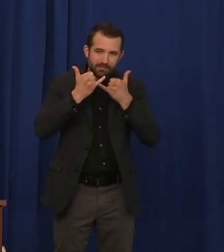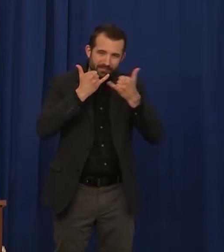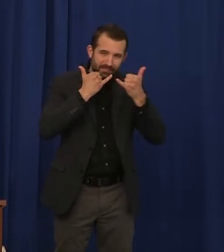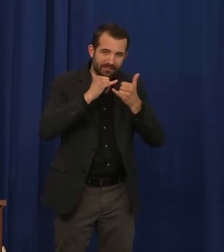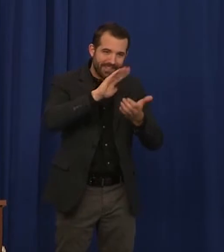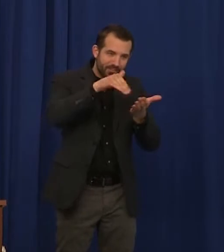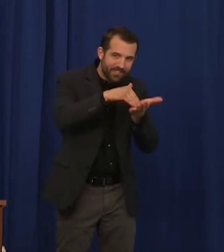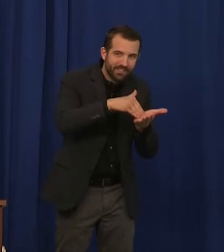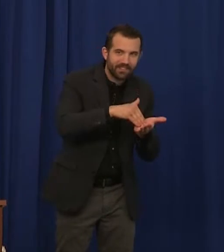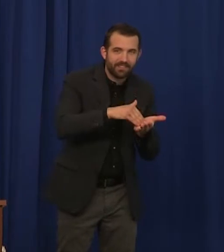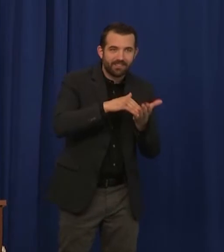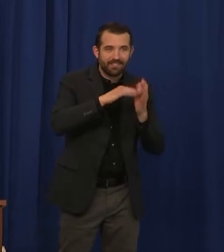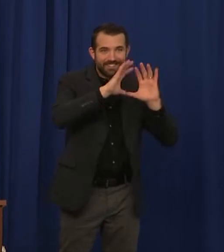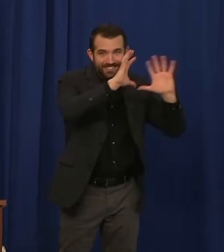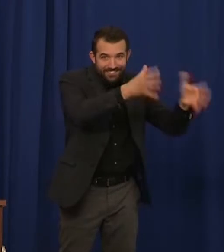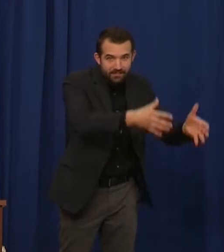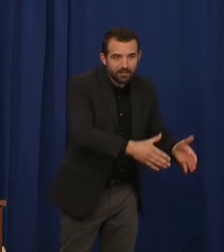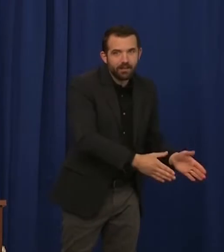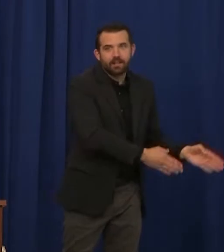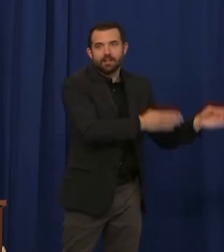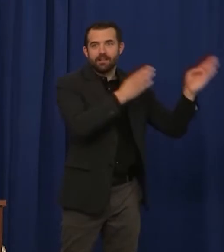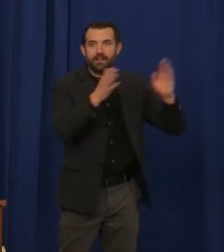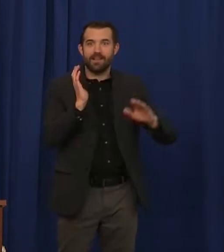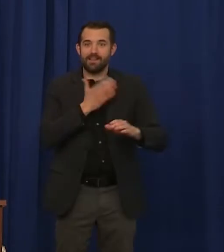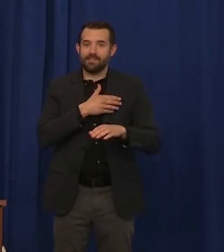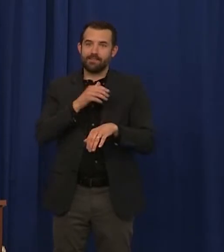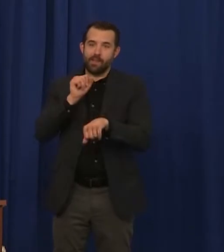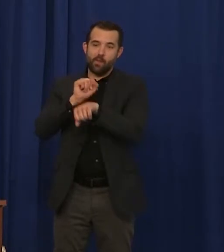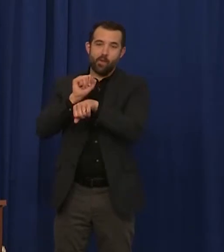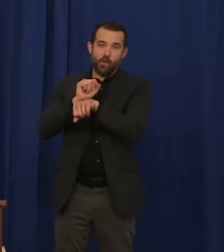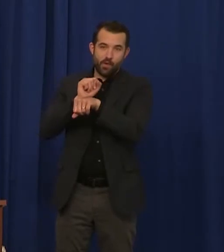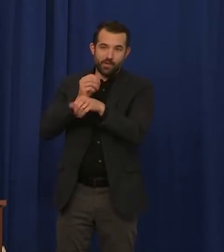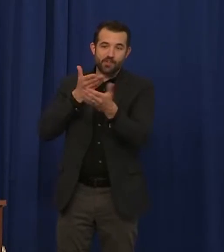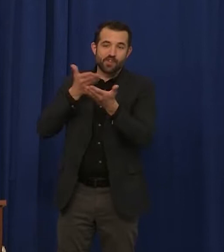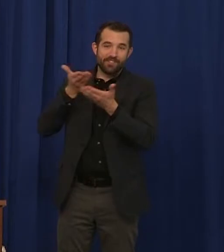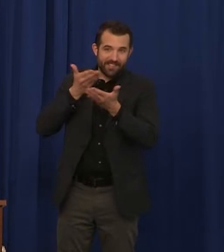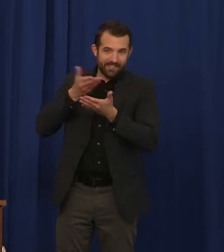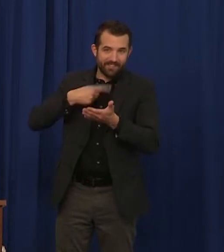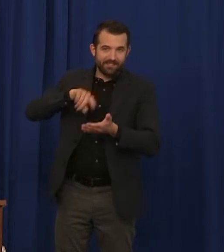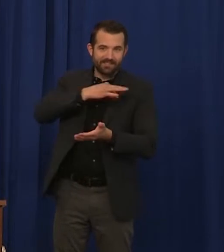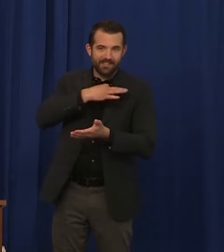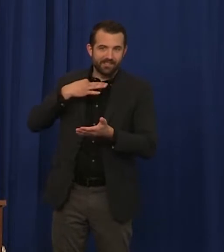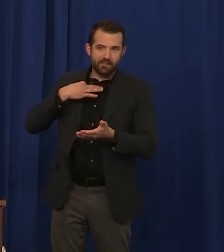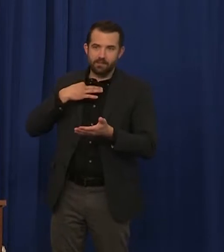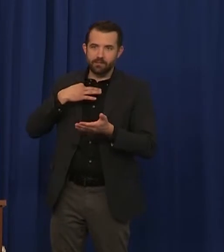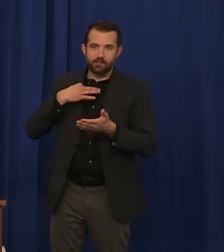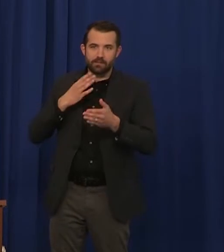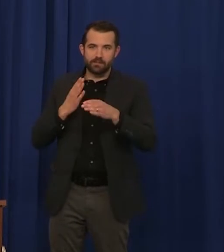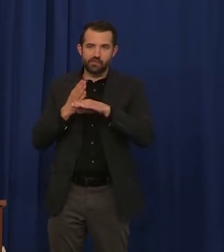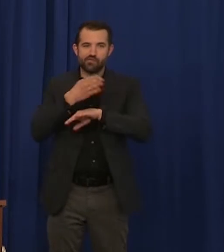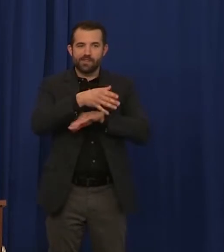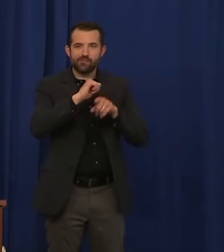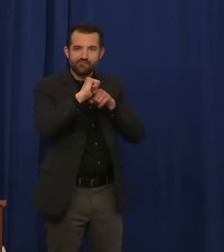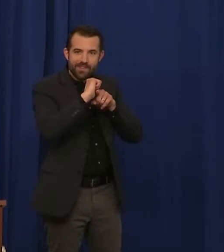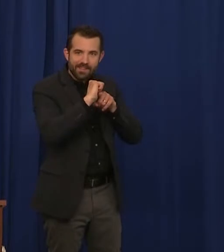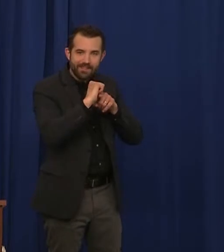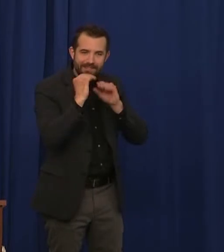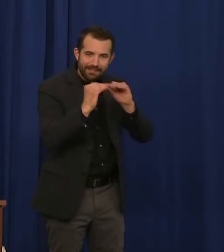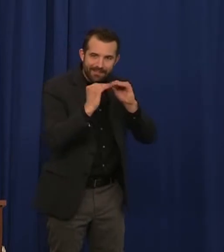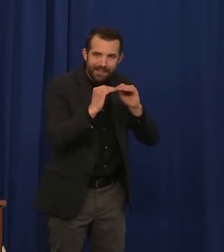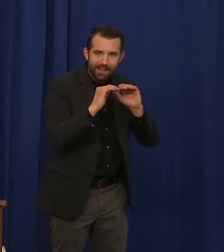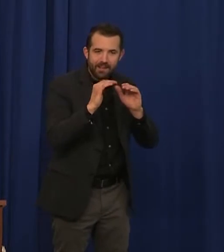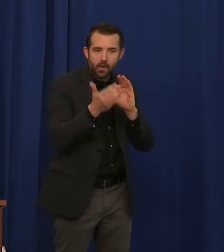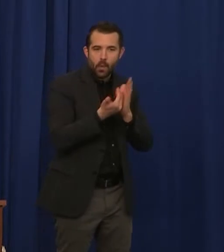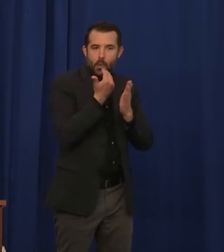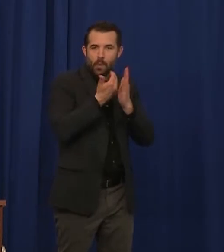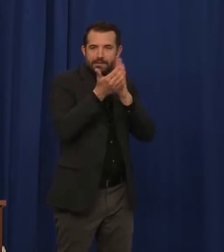our employment services staff to also pick up pieces of that. And we are